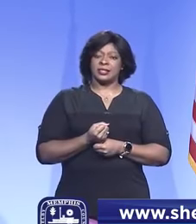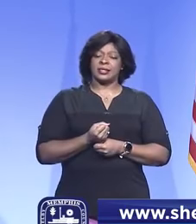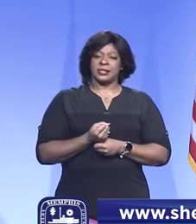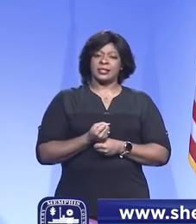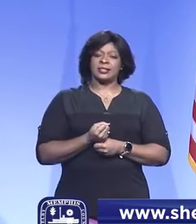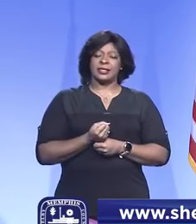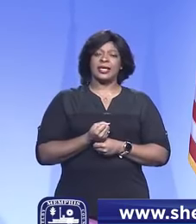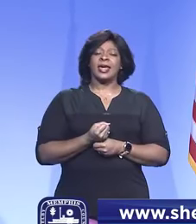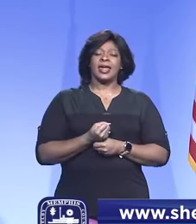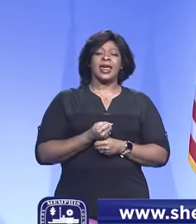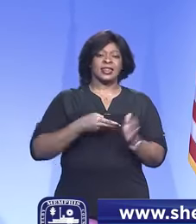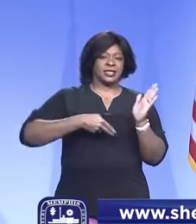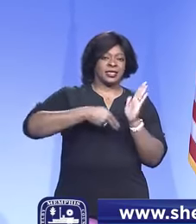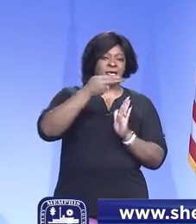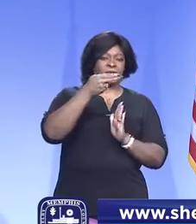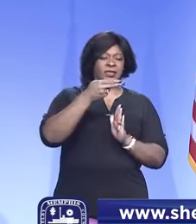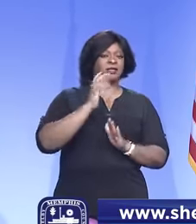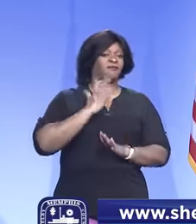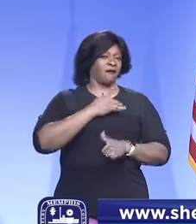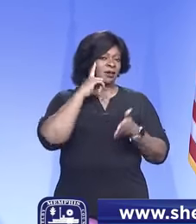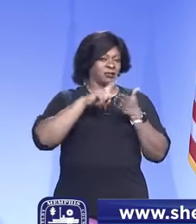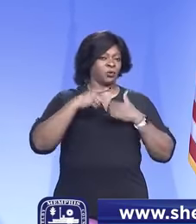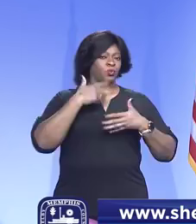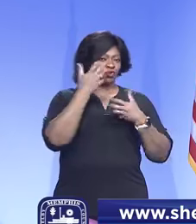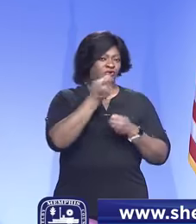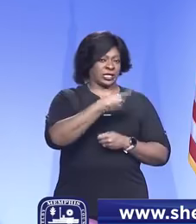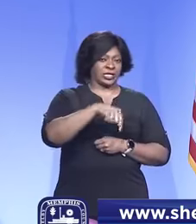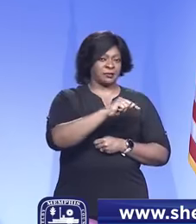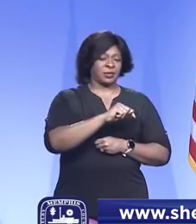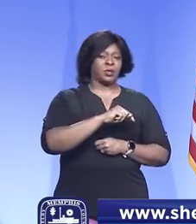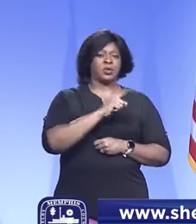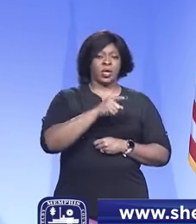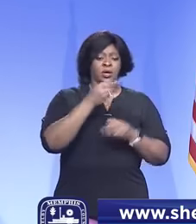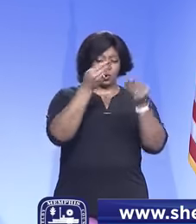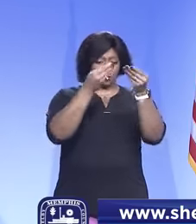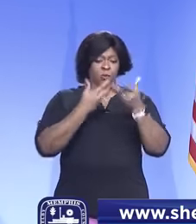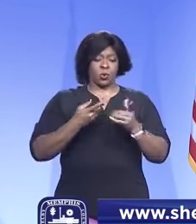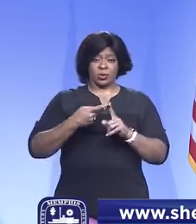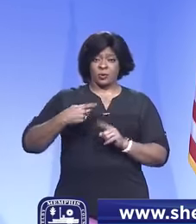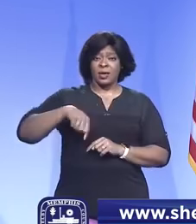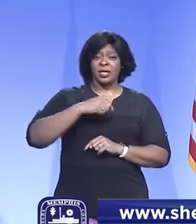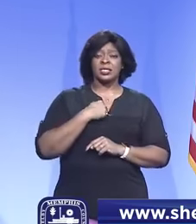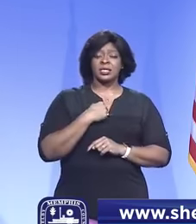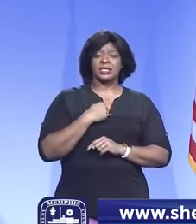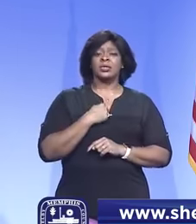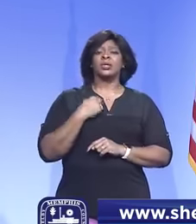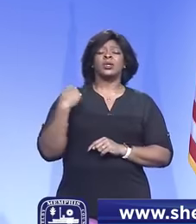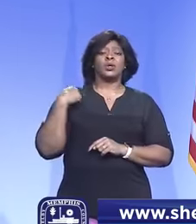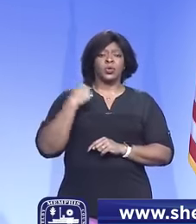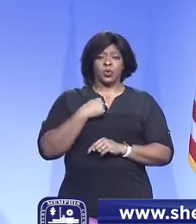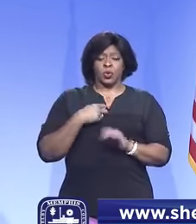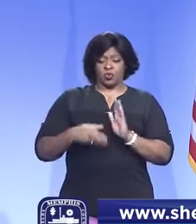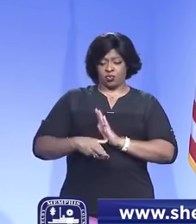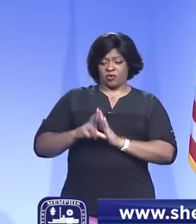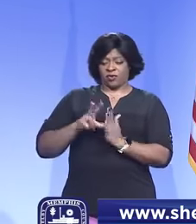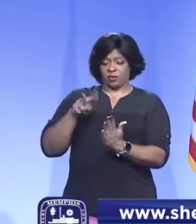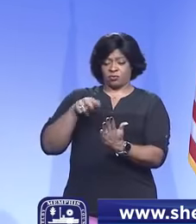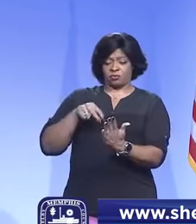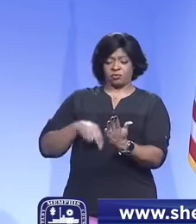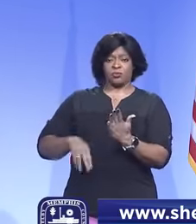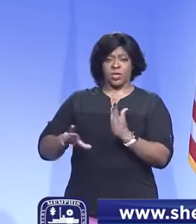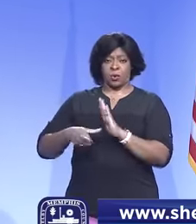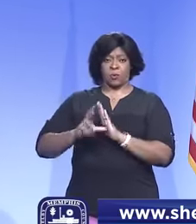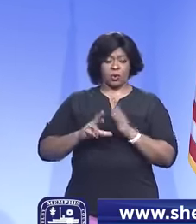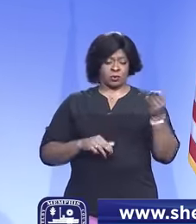the integrity of our inspectors. And so when they report to us, and we review those